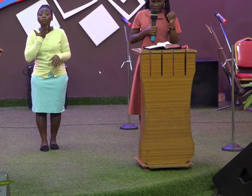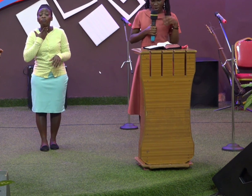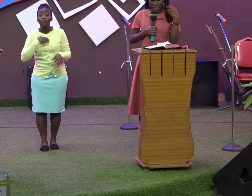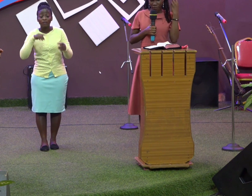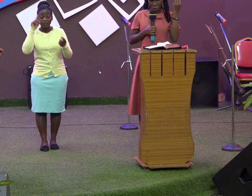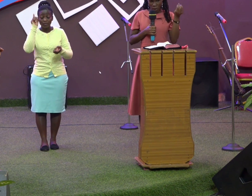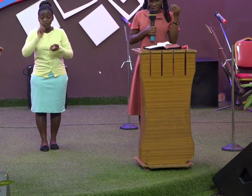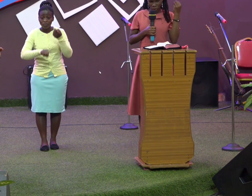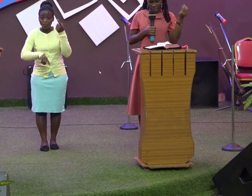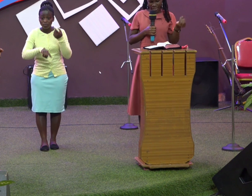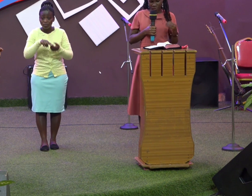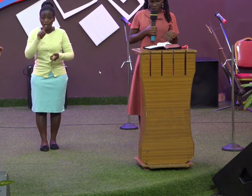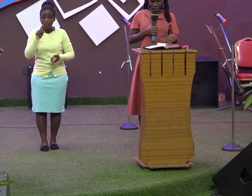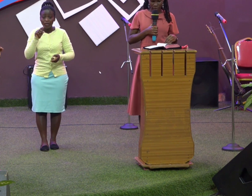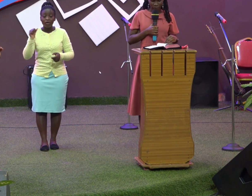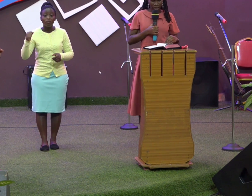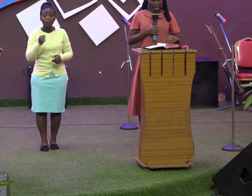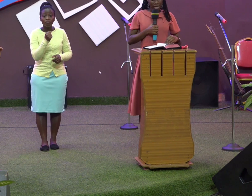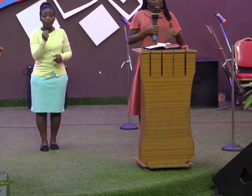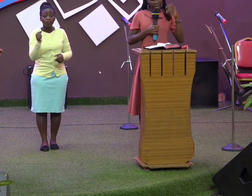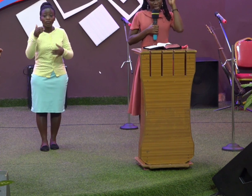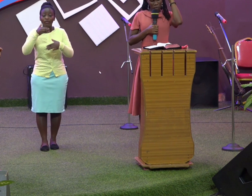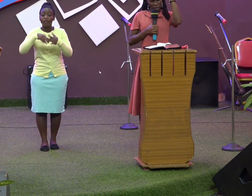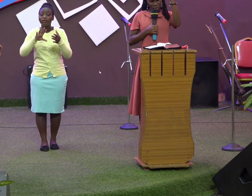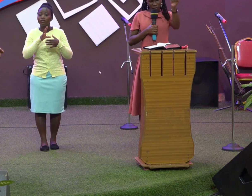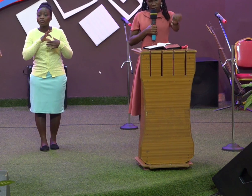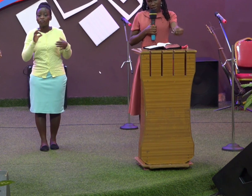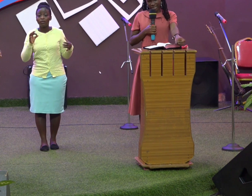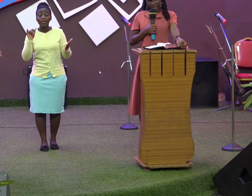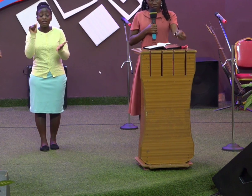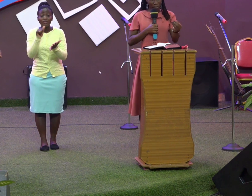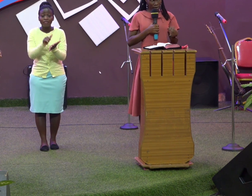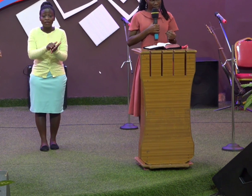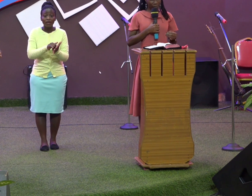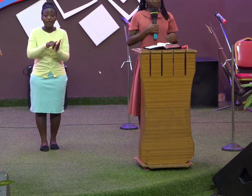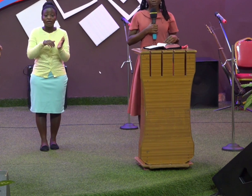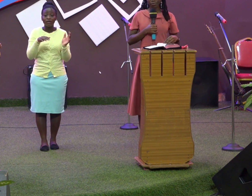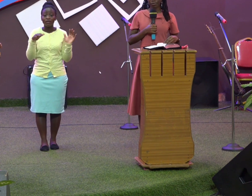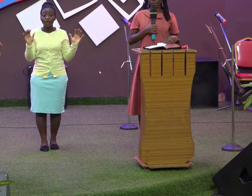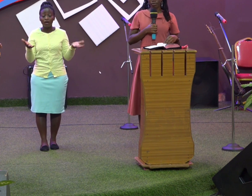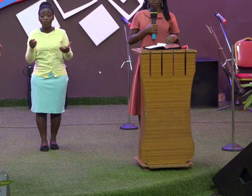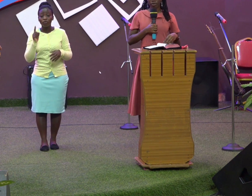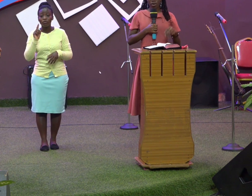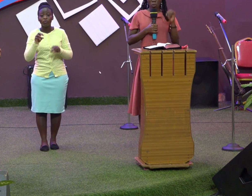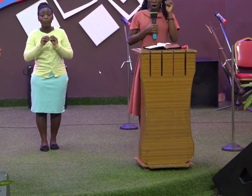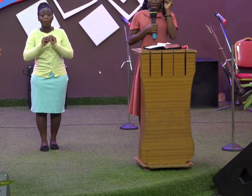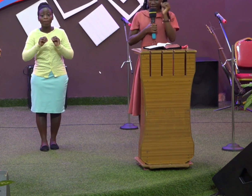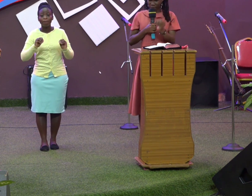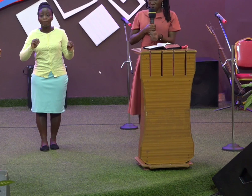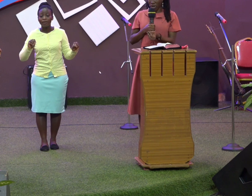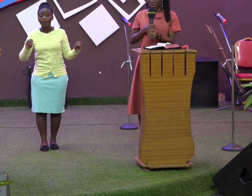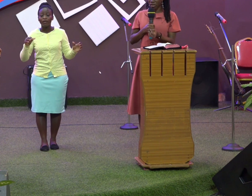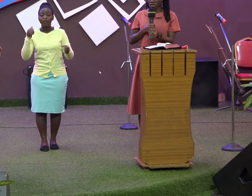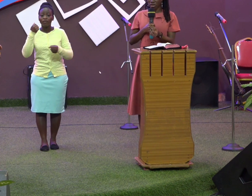walk in the Spirit, if you want to get saved from them, that's when you not fulfill the desires of the body. Walk